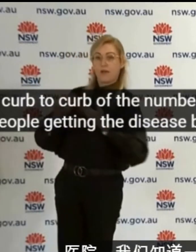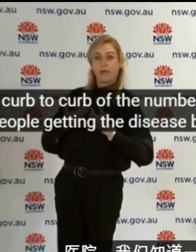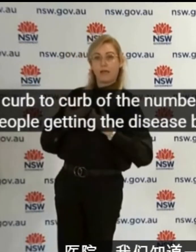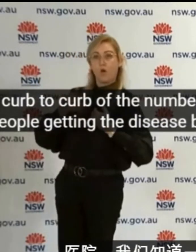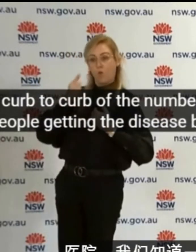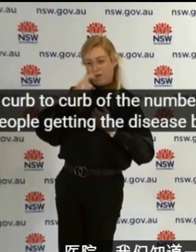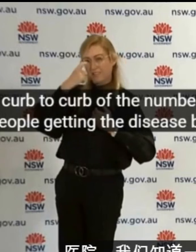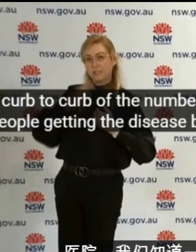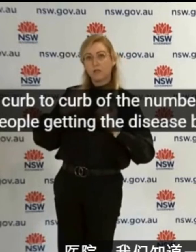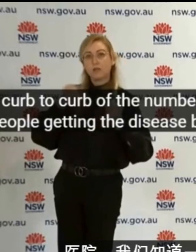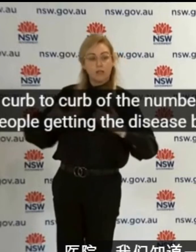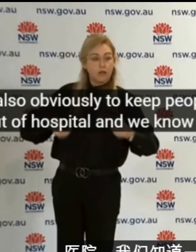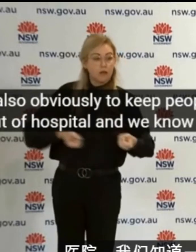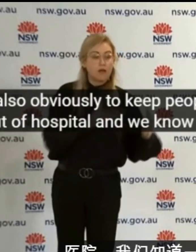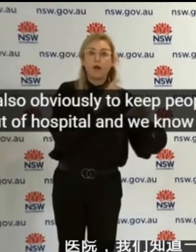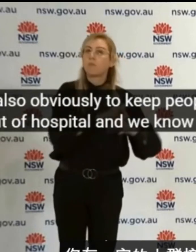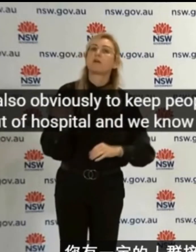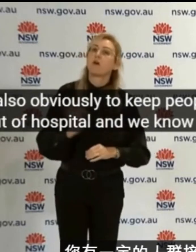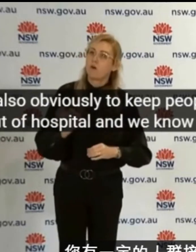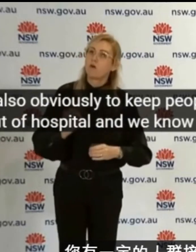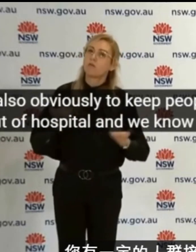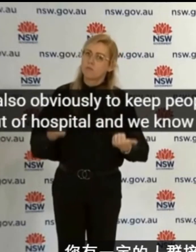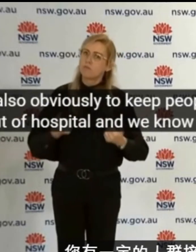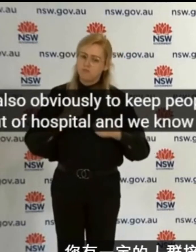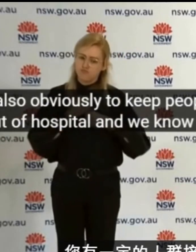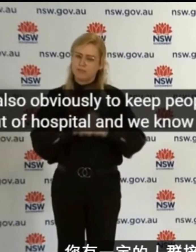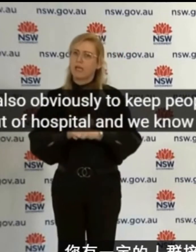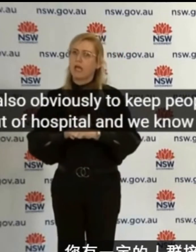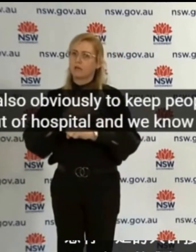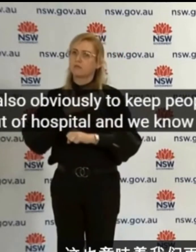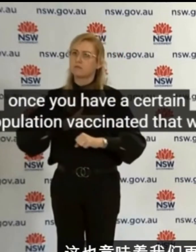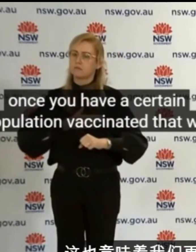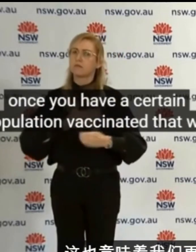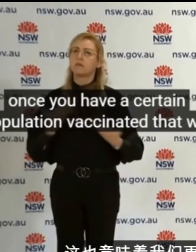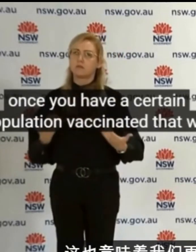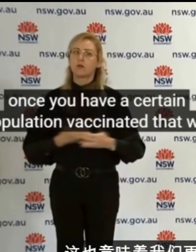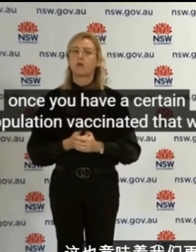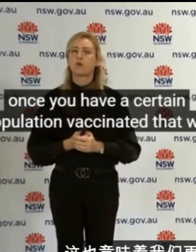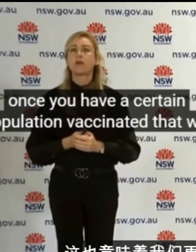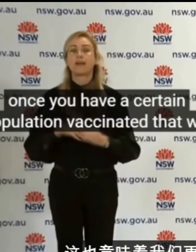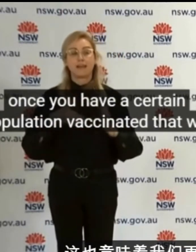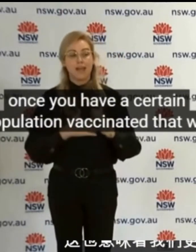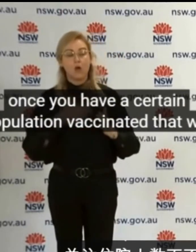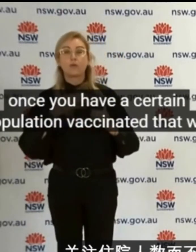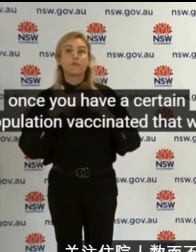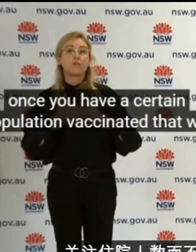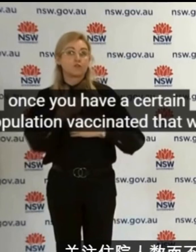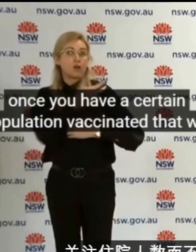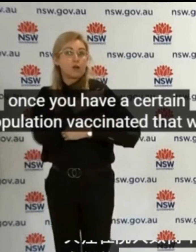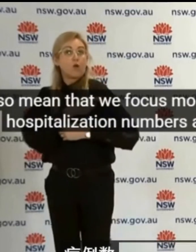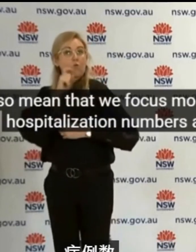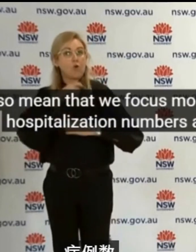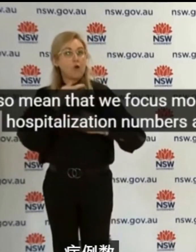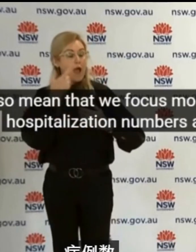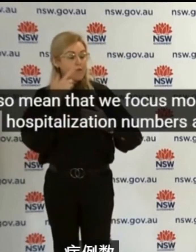certain population vaccinated, that will also mean that we focus more on hospitalisation numbers as opposed to case numbers.